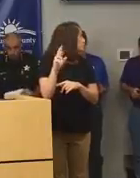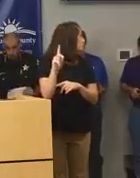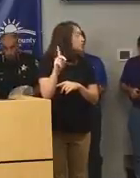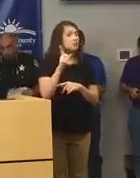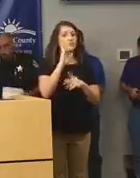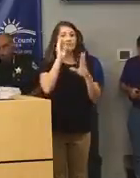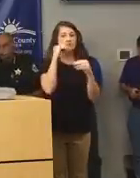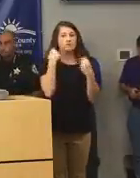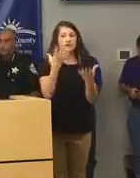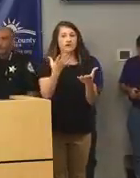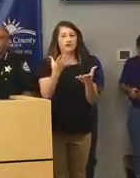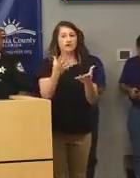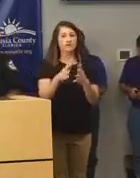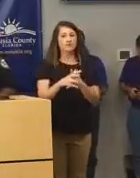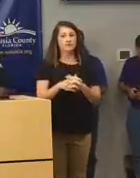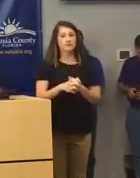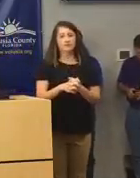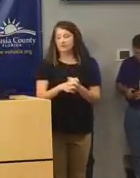information.